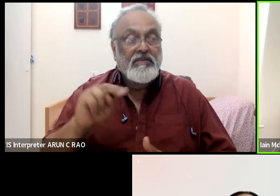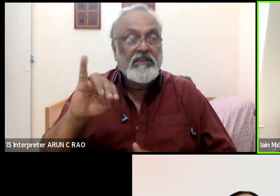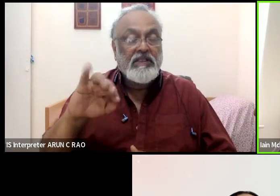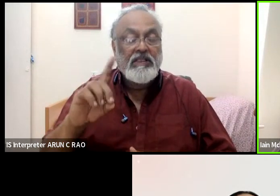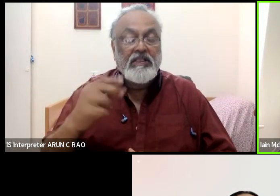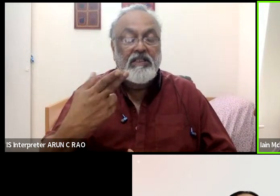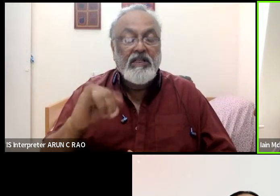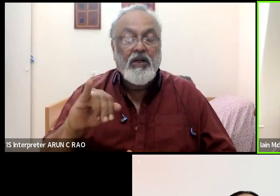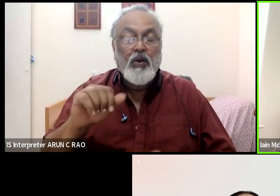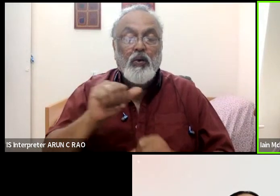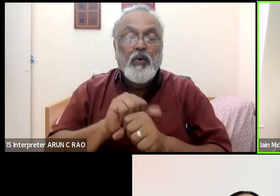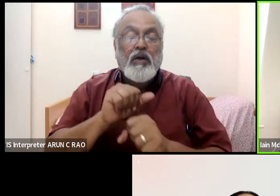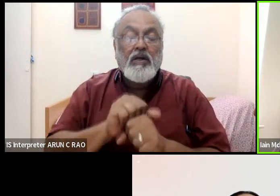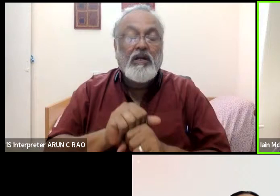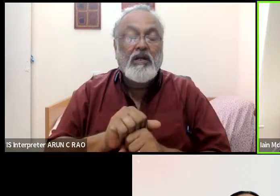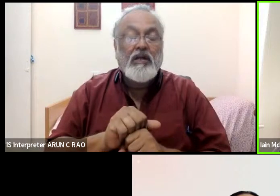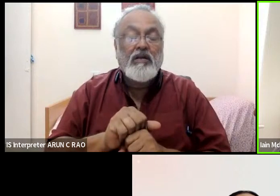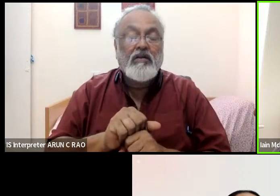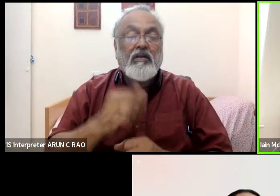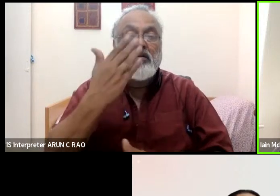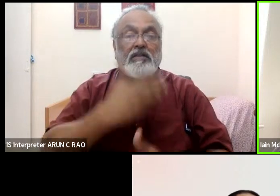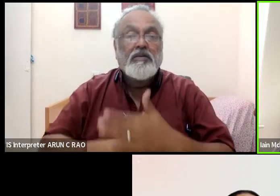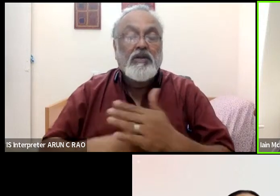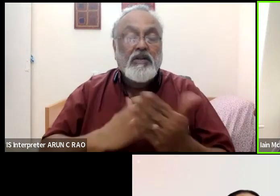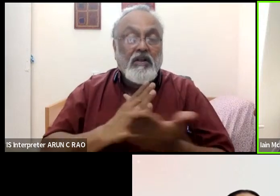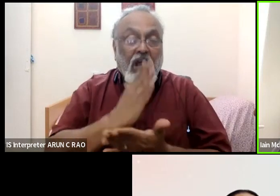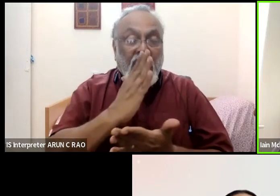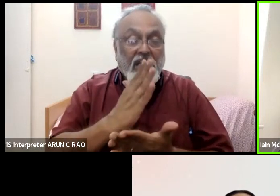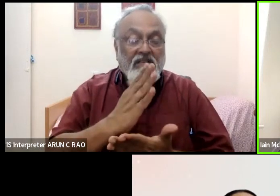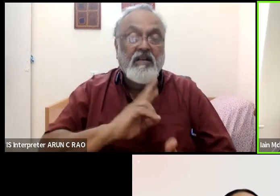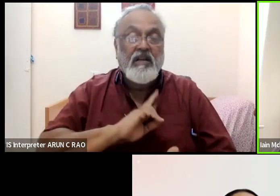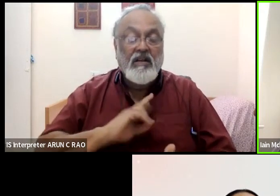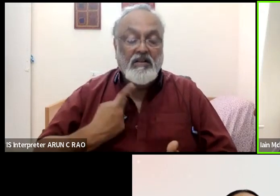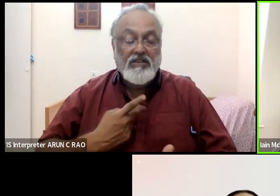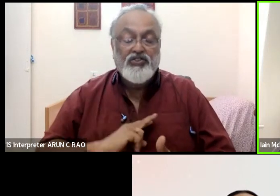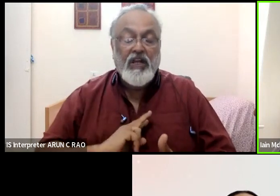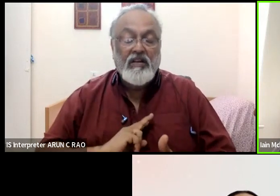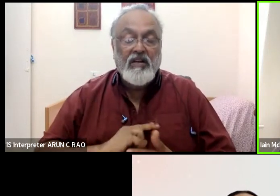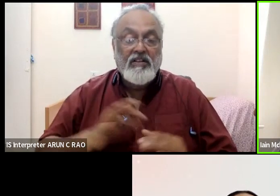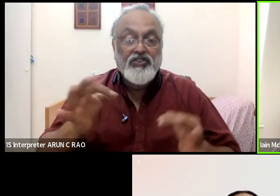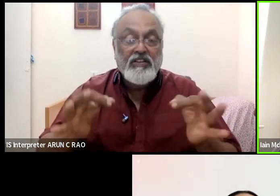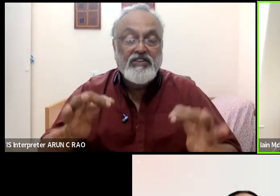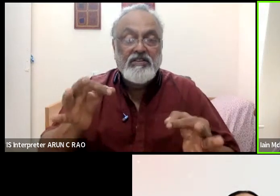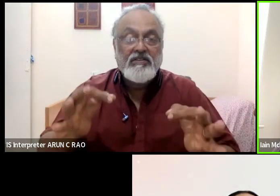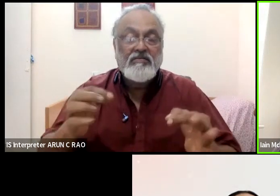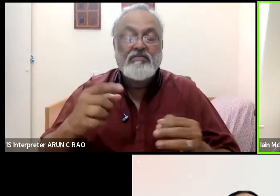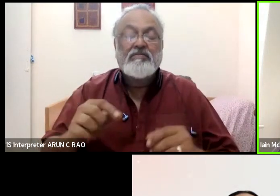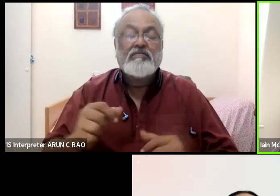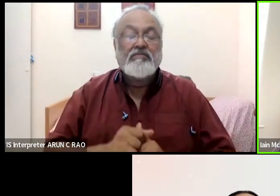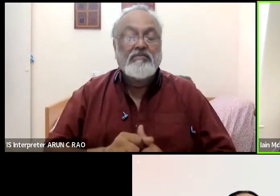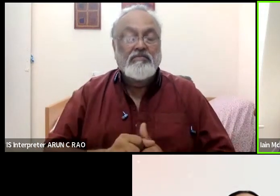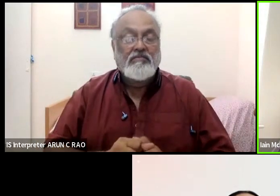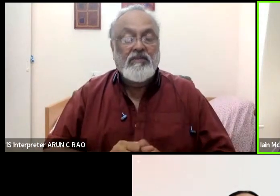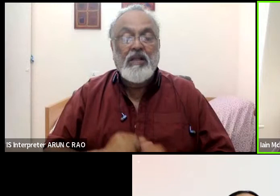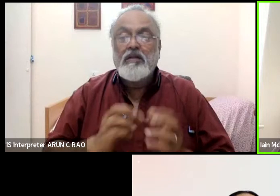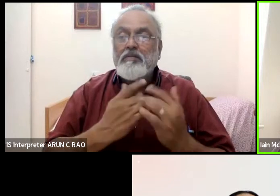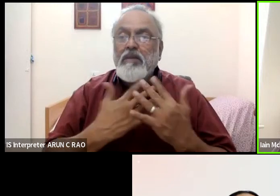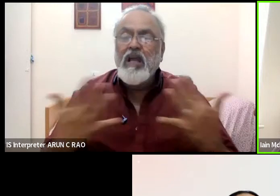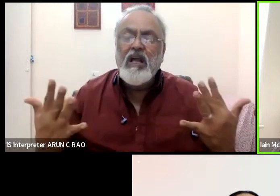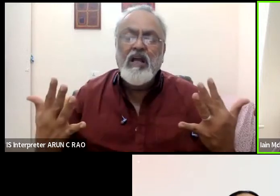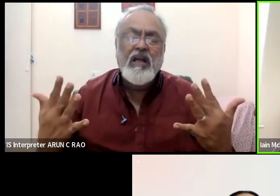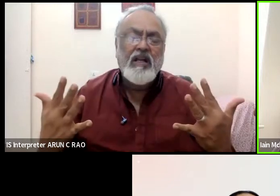disability rights and gender justice for the past 12 years and sits on the steering committee of Civil 20